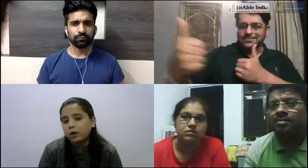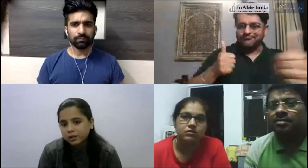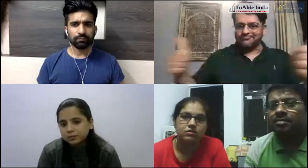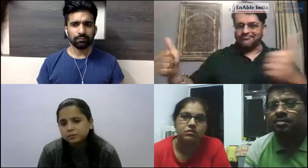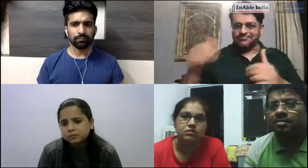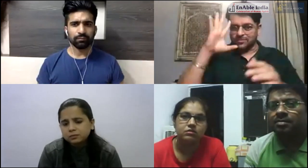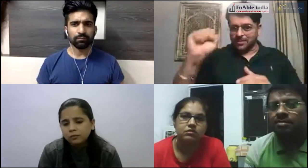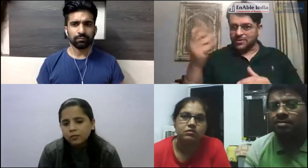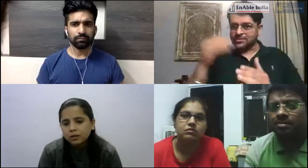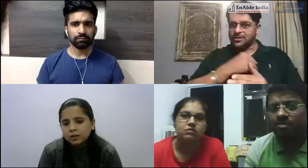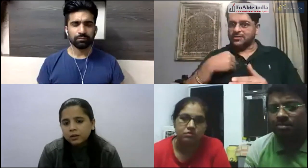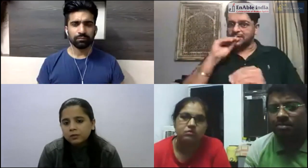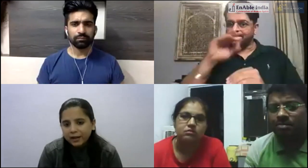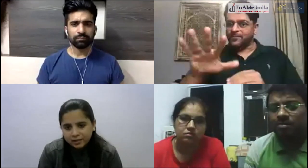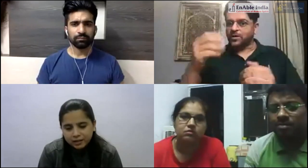you are not